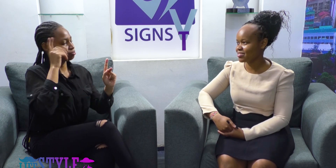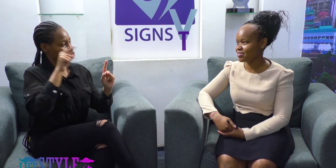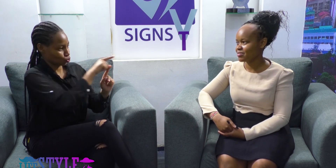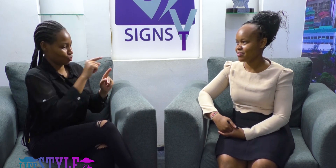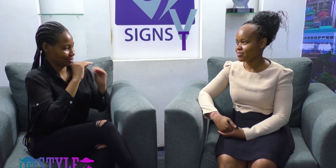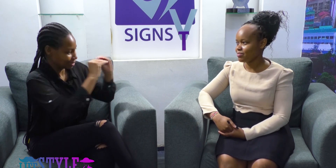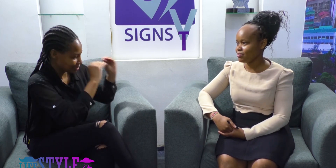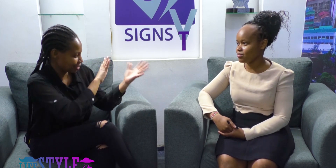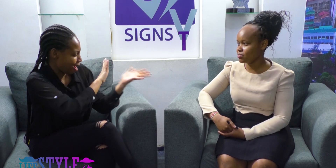joining that college,